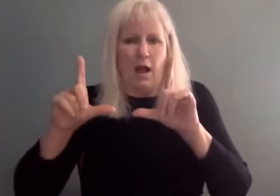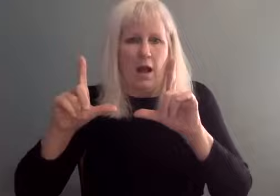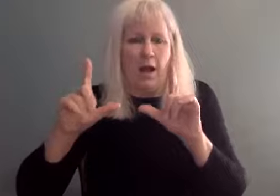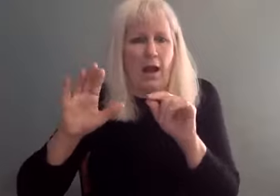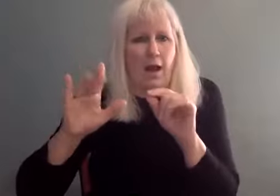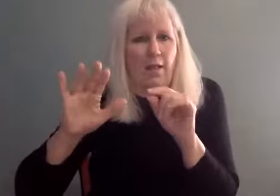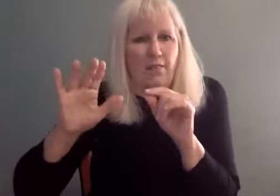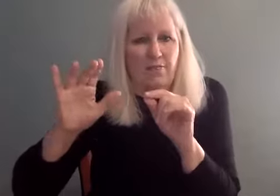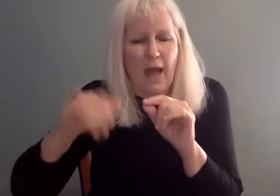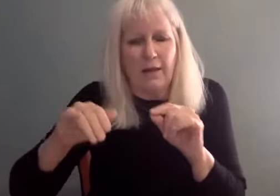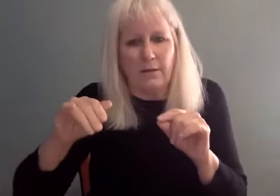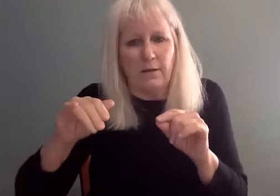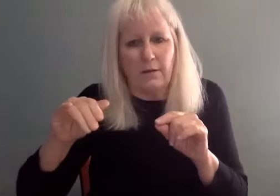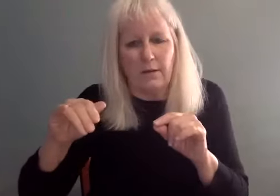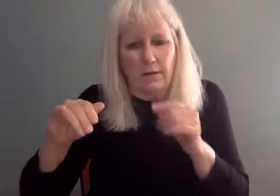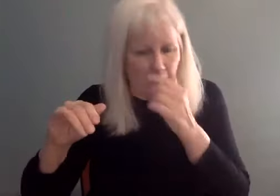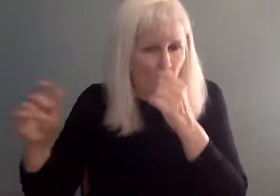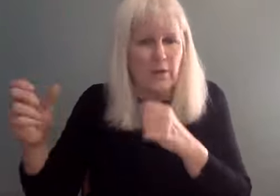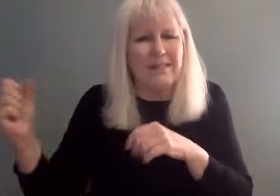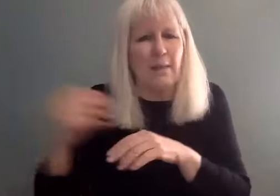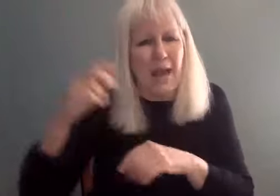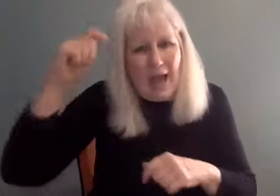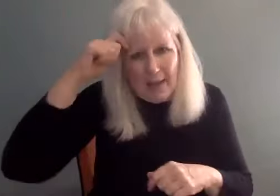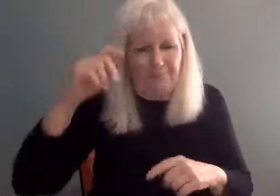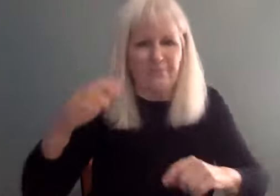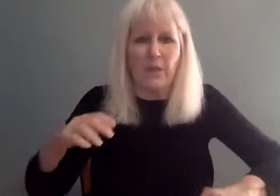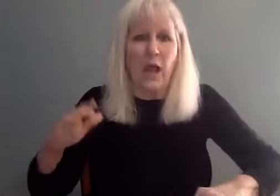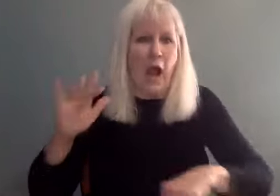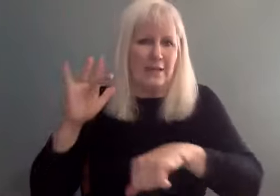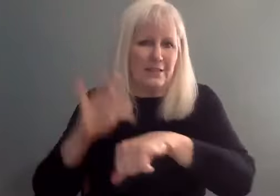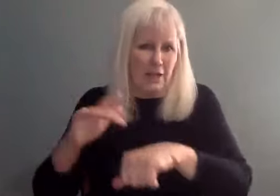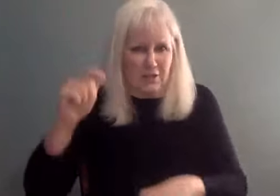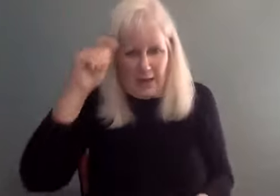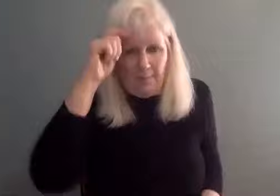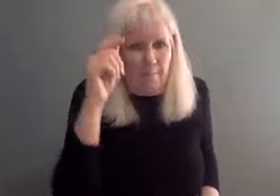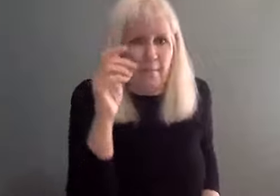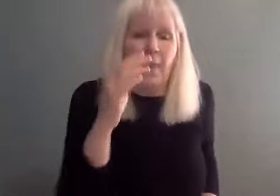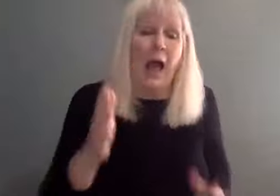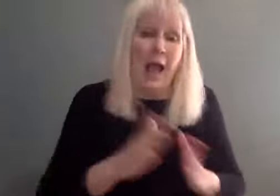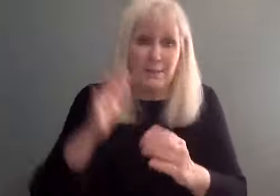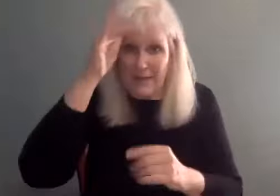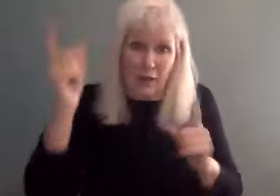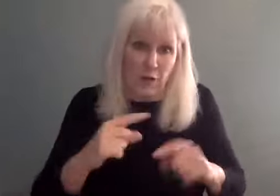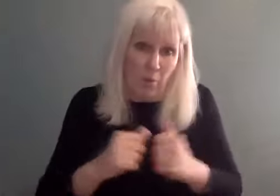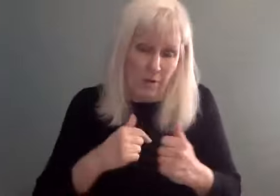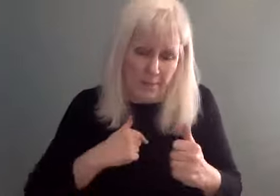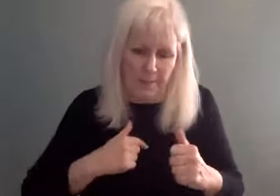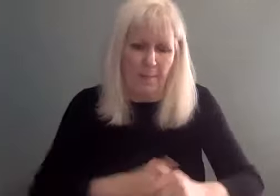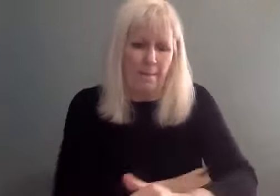off, whatever it is I'm bringing in the house, touch that, ask my dad to come in with me, and to be with my husband